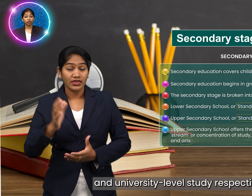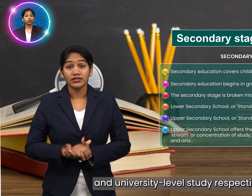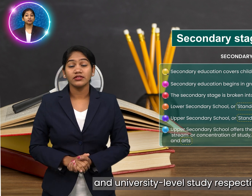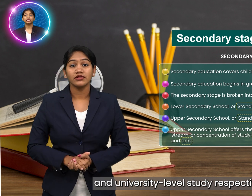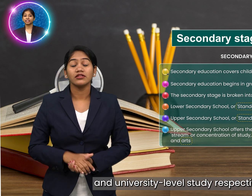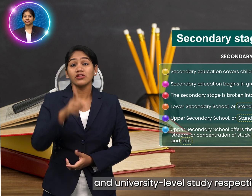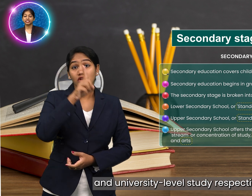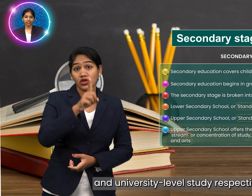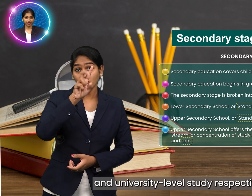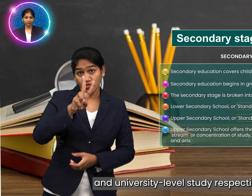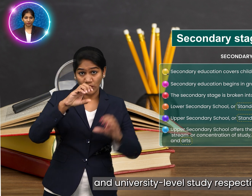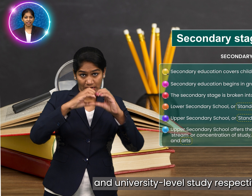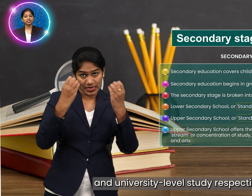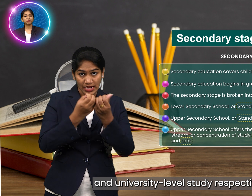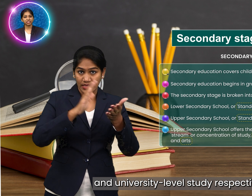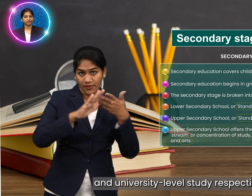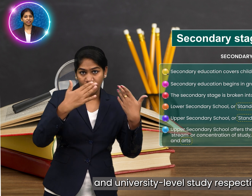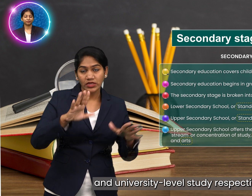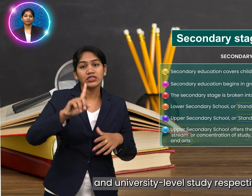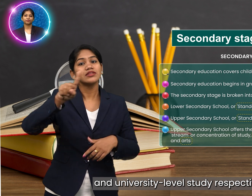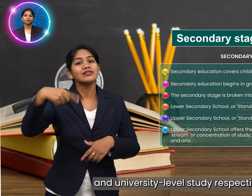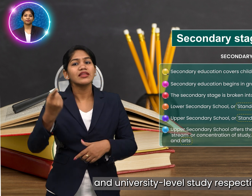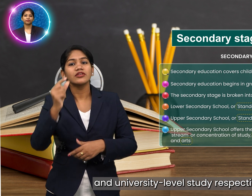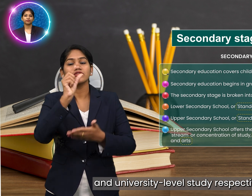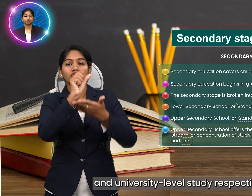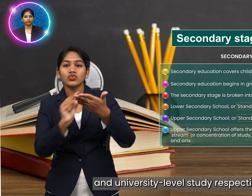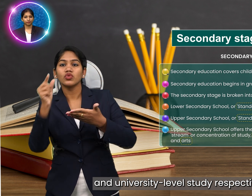and university level study respectively.